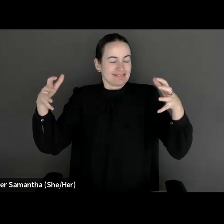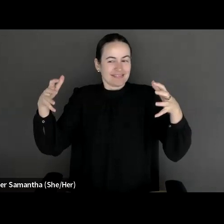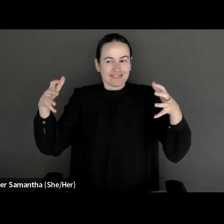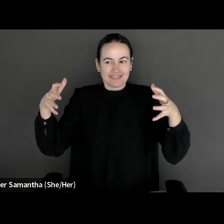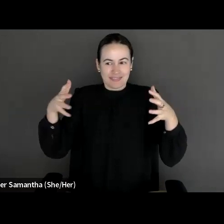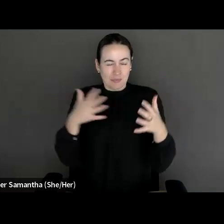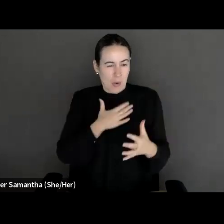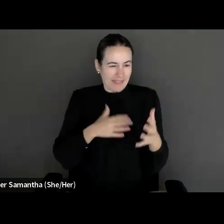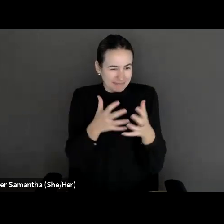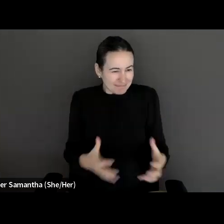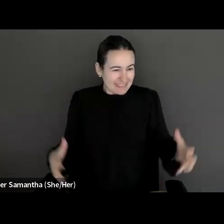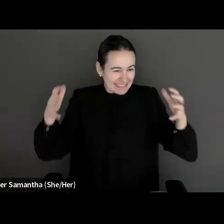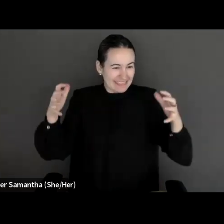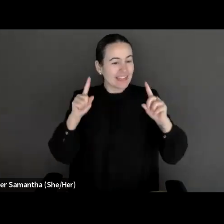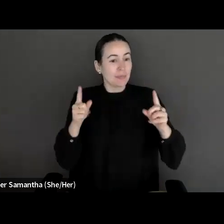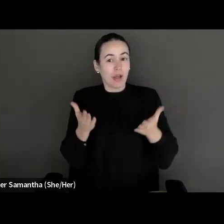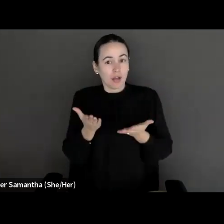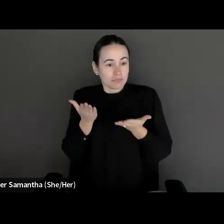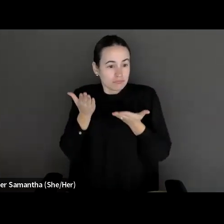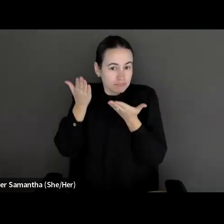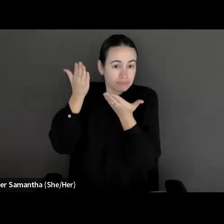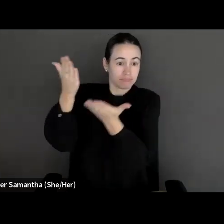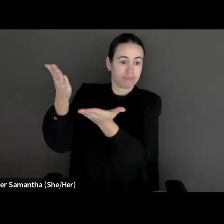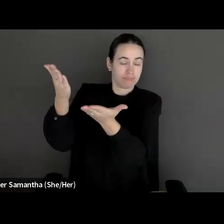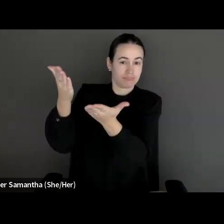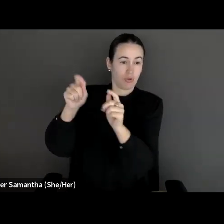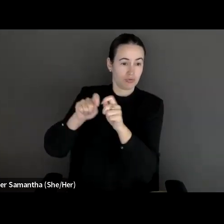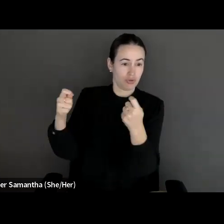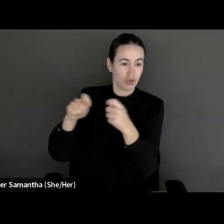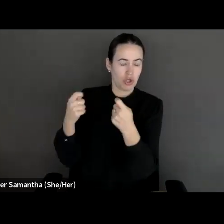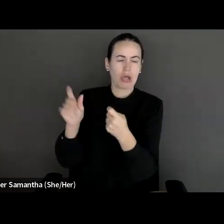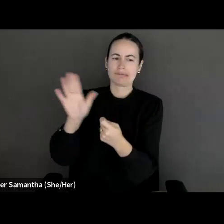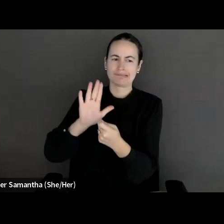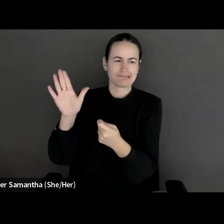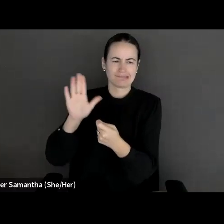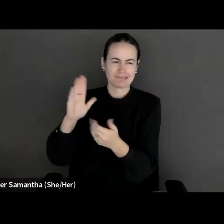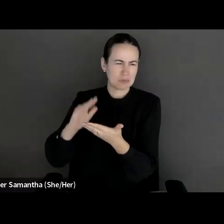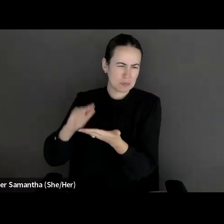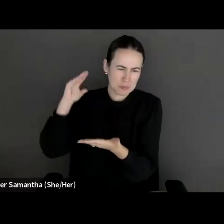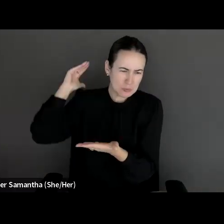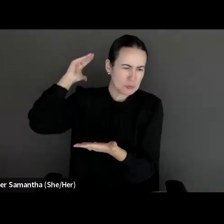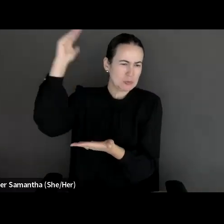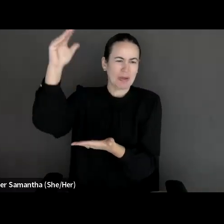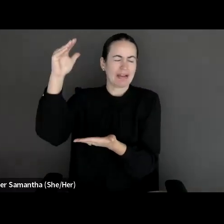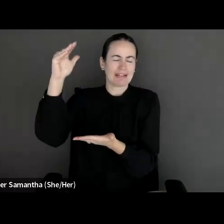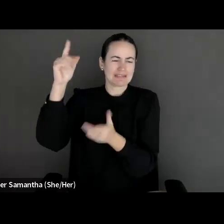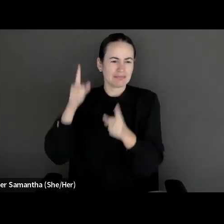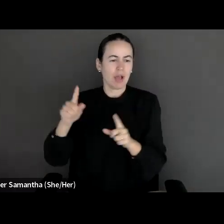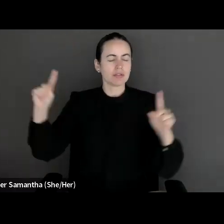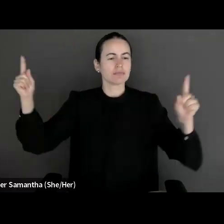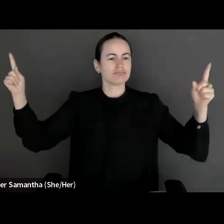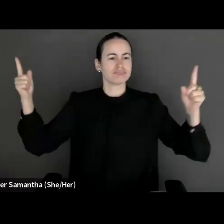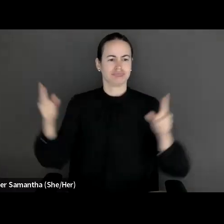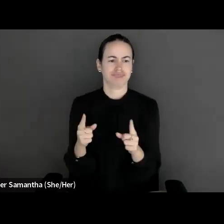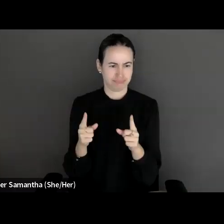for publication with the journal, we were told that we had to exclude all those because they were not peer-reviewed. So